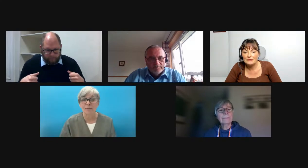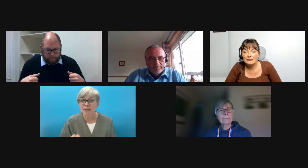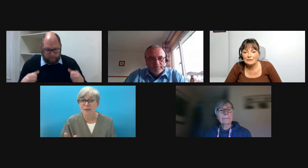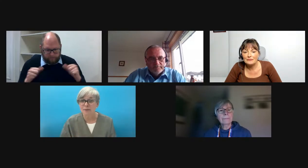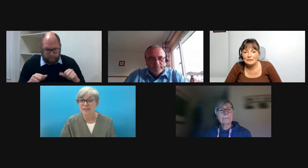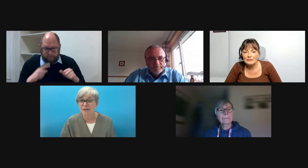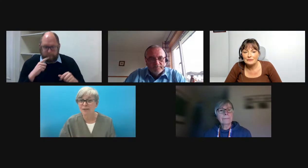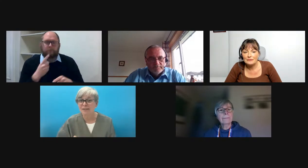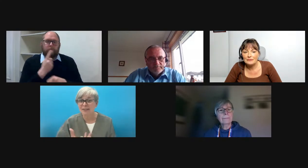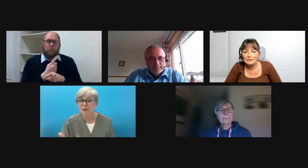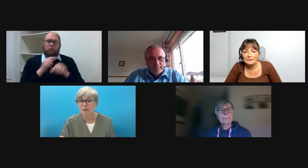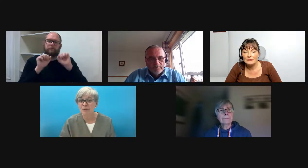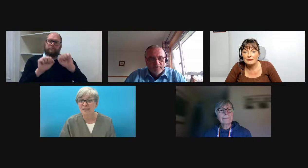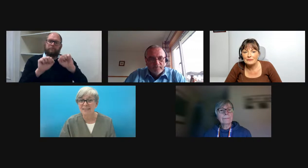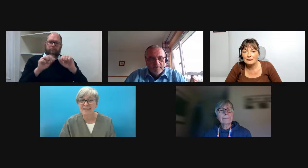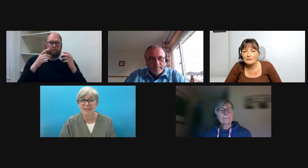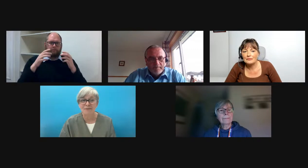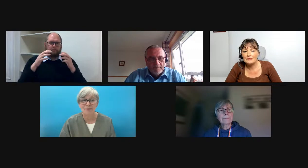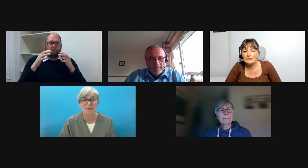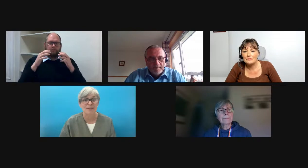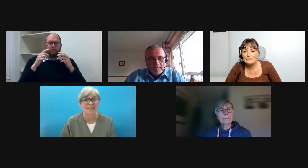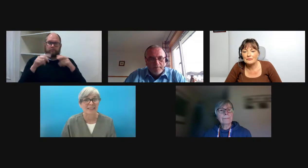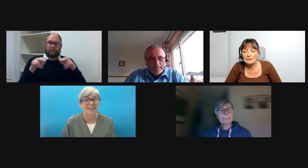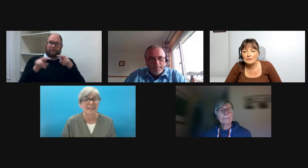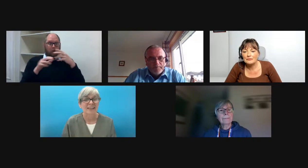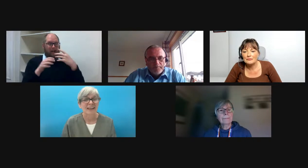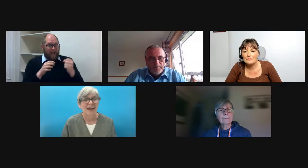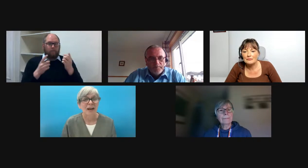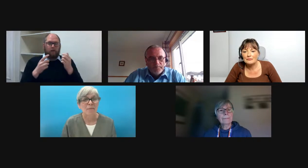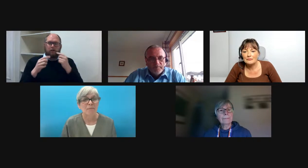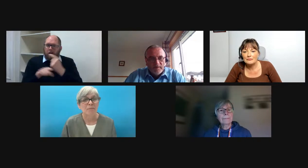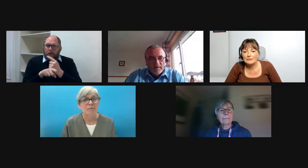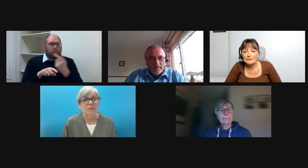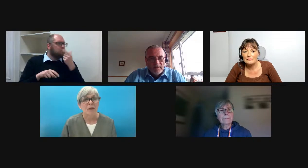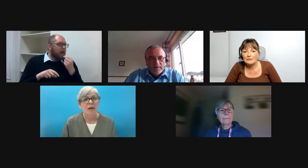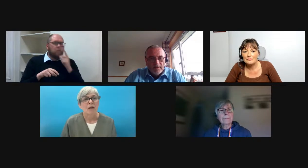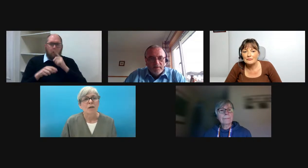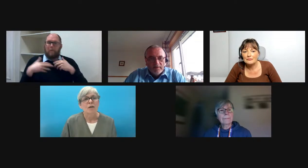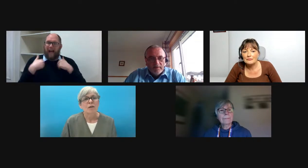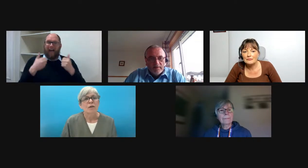together information and materials and they'll be released to the deaf community.